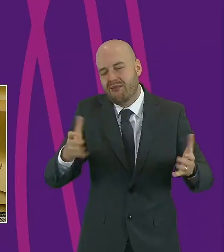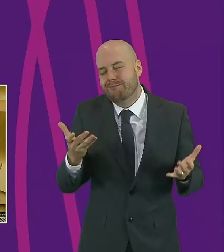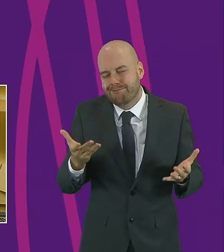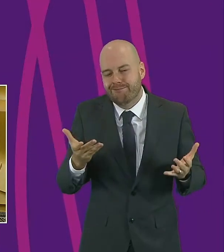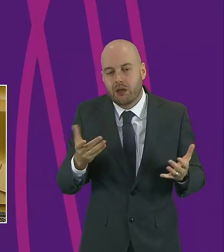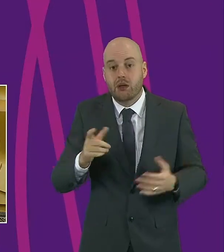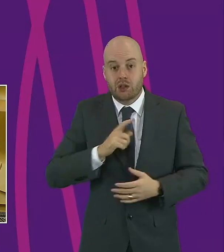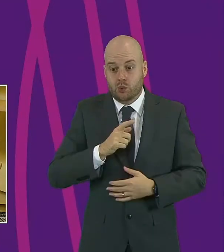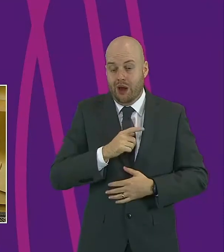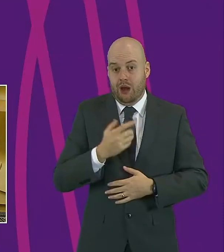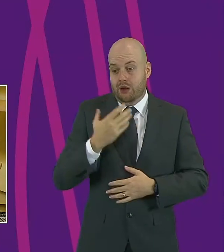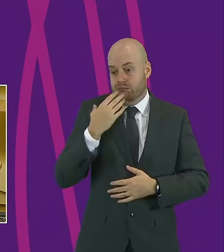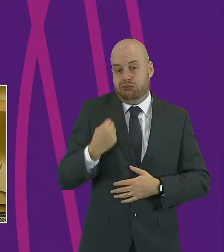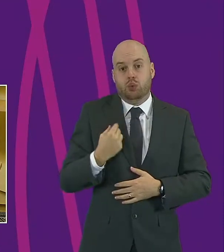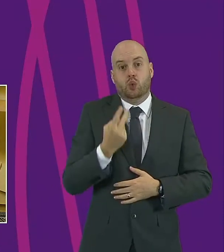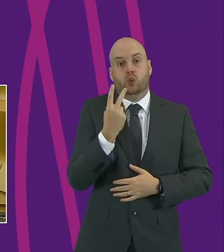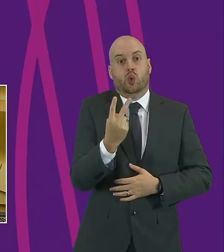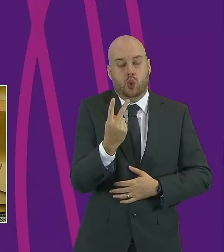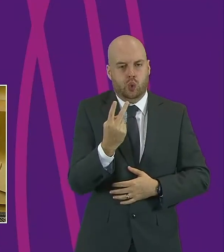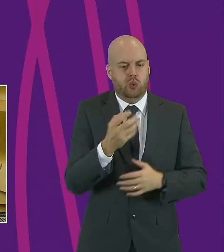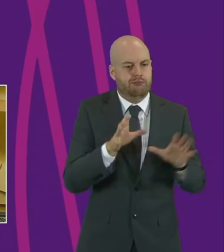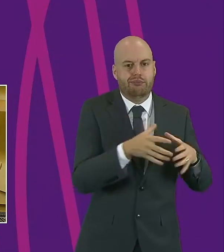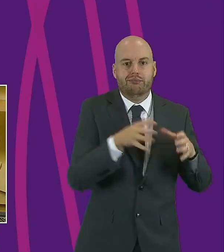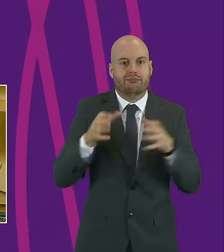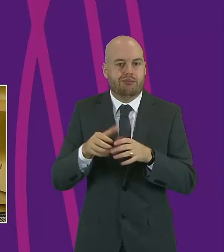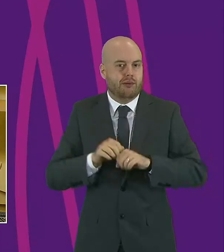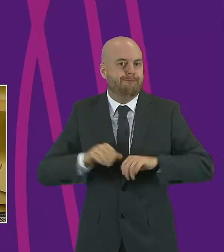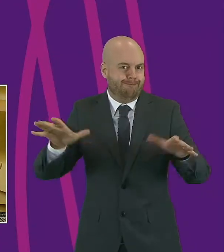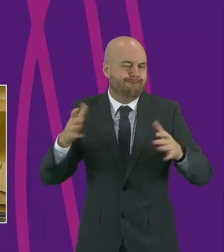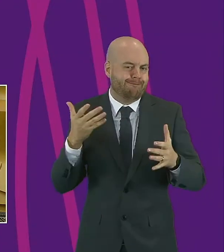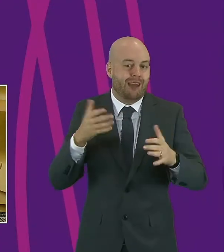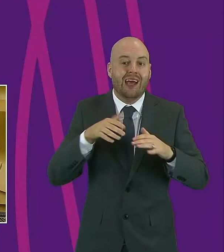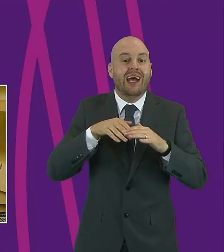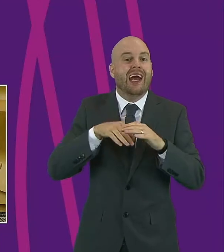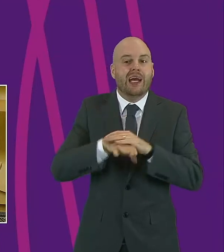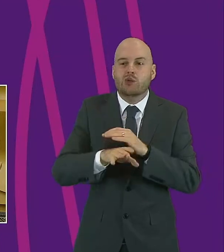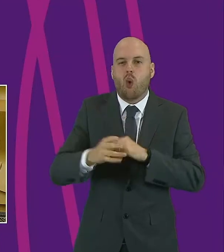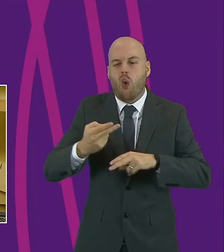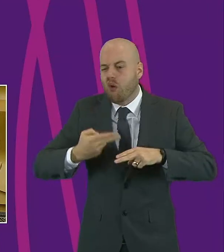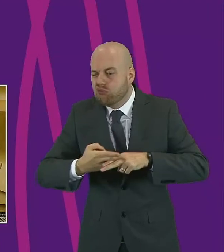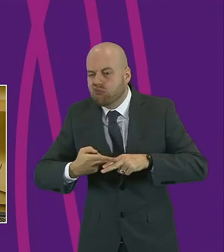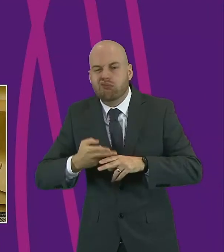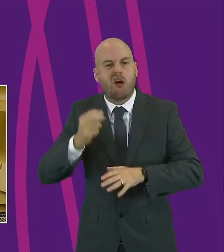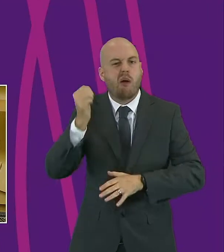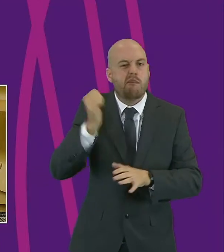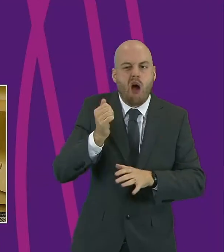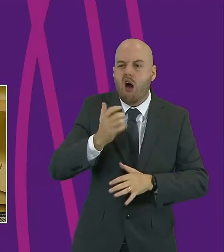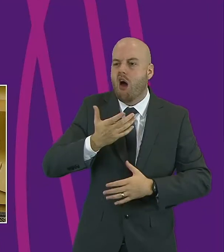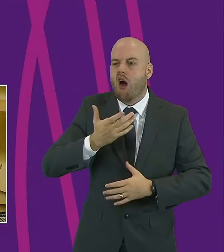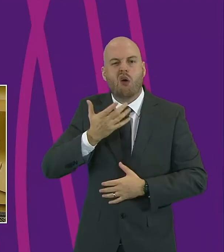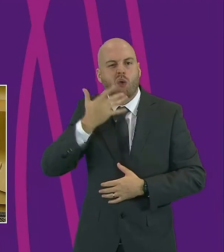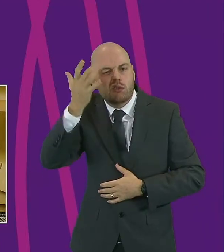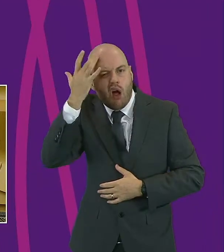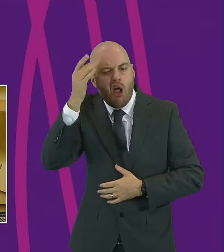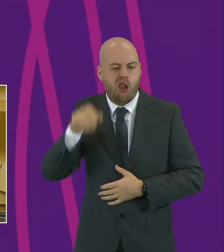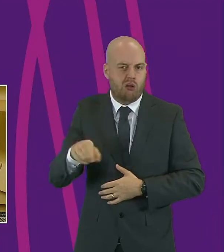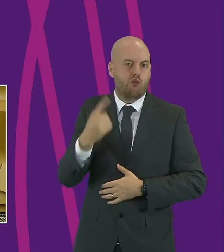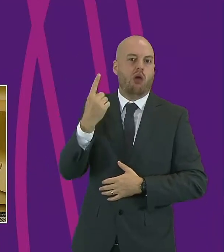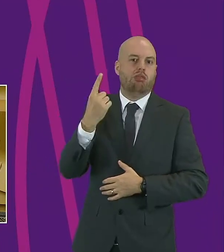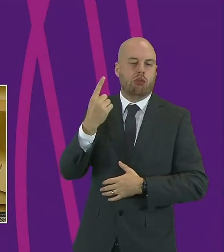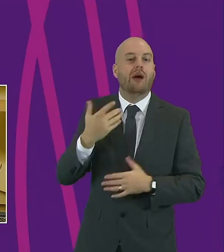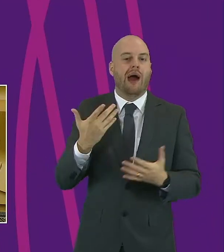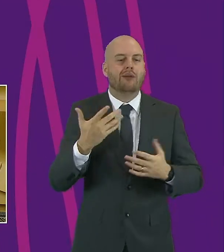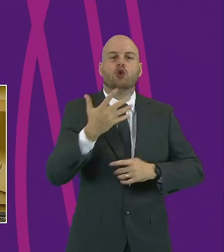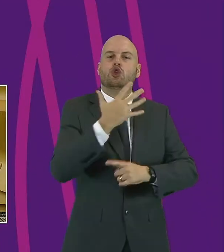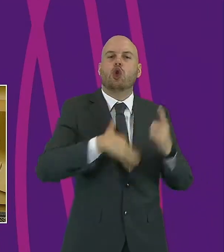we expected, indoor hospitality, bars and restaurants is one. The other is social events and gatherings in people's homes. We've